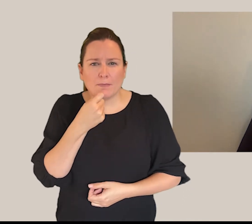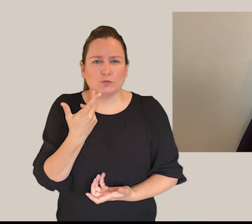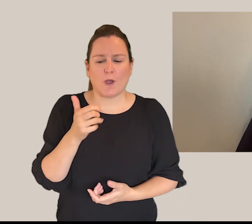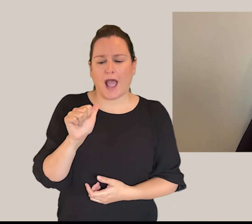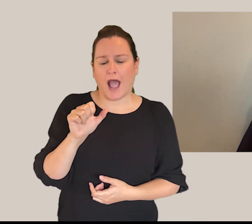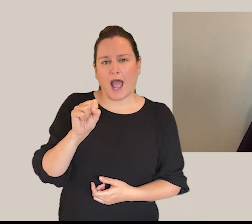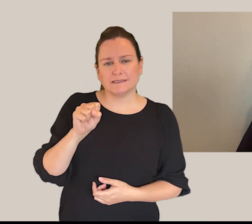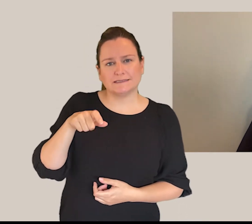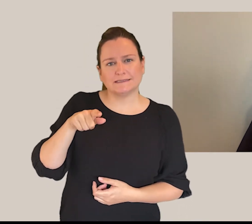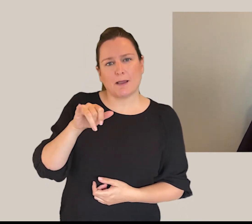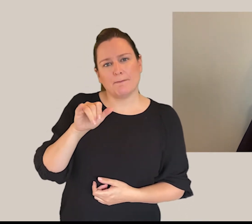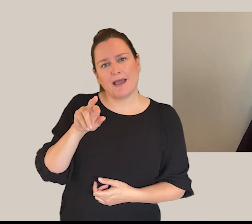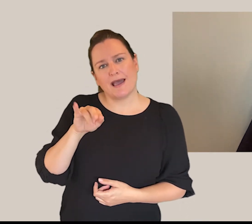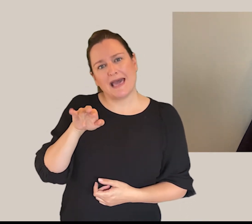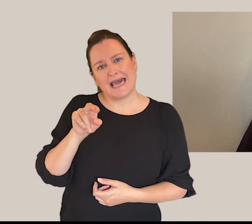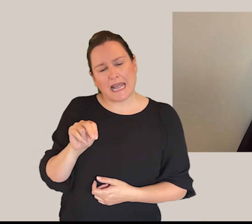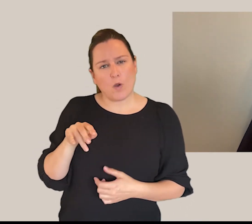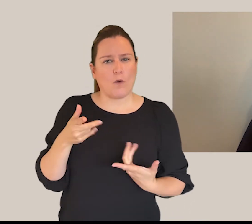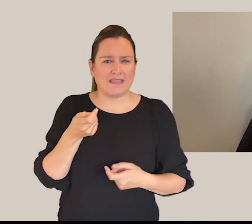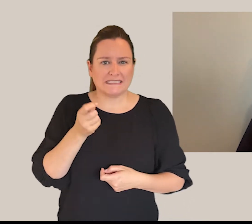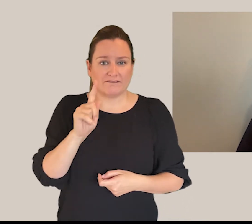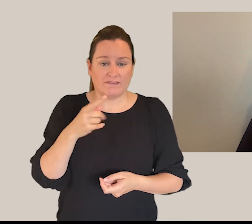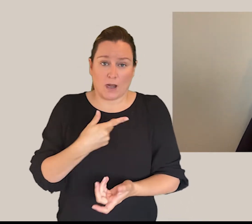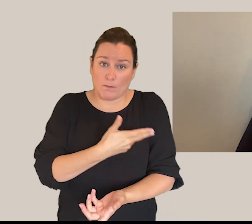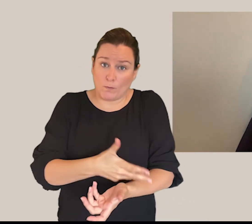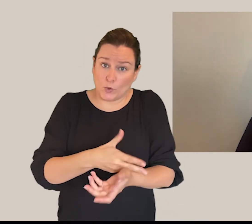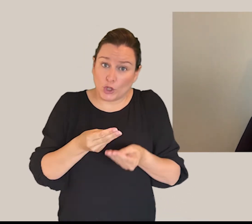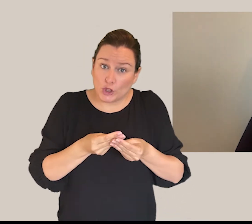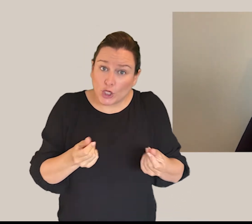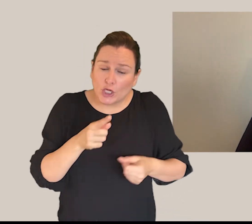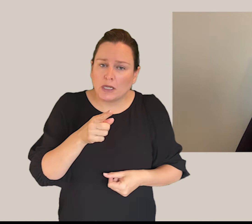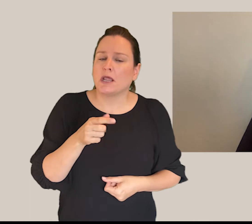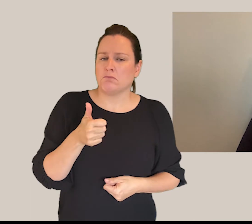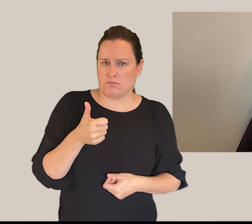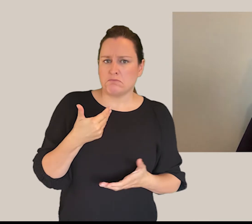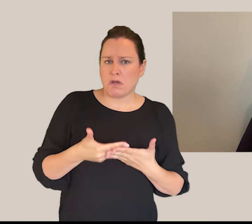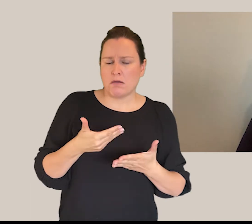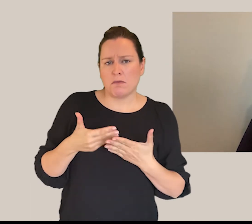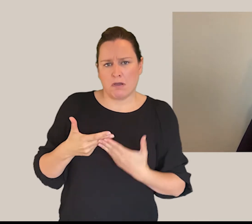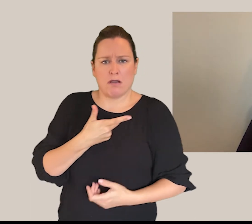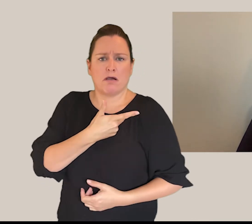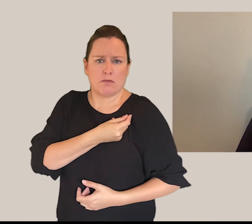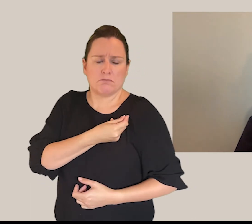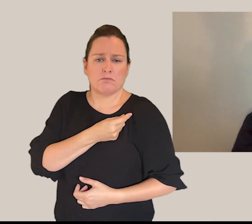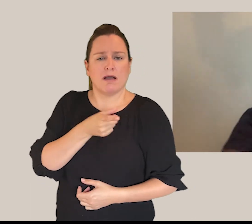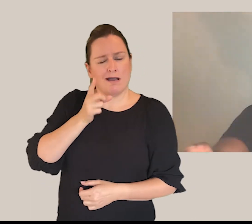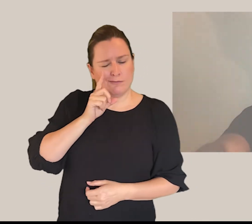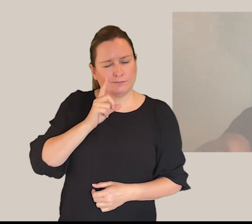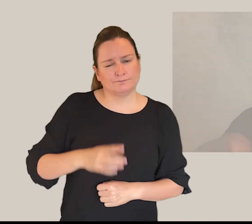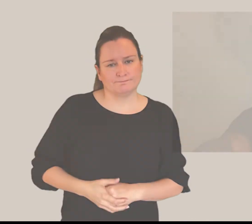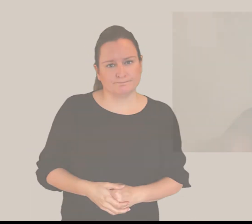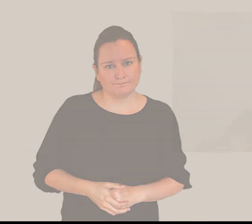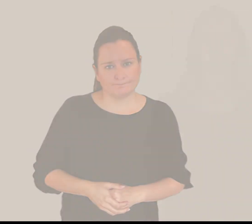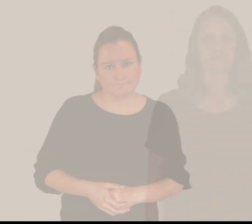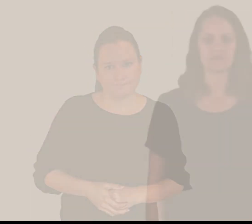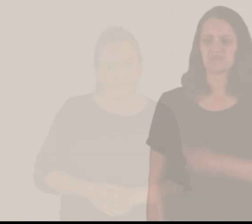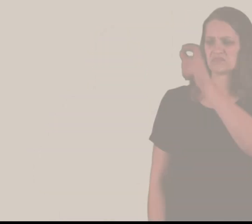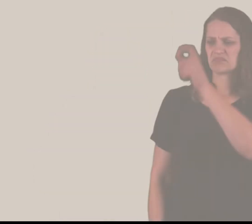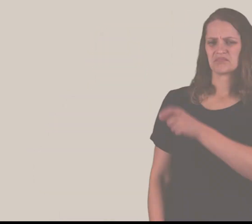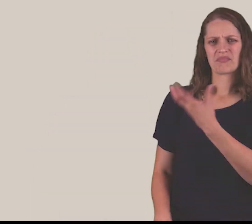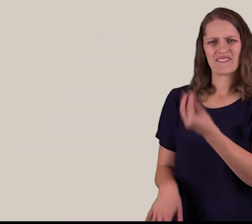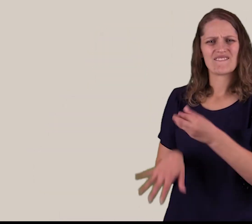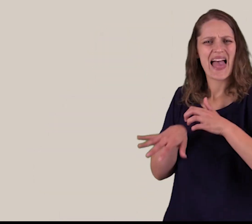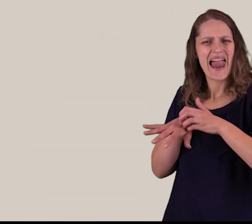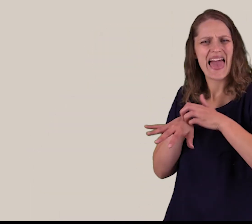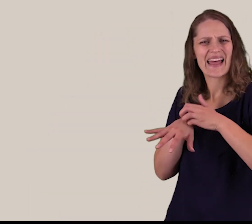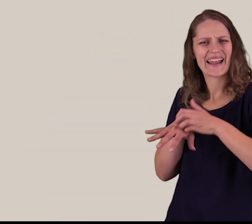Taking blood thinning medication, furthermore, like aspirin, is not a contraindication to receiving the vaccine.